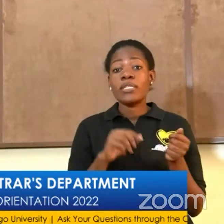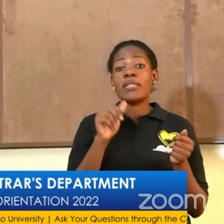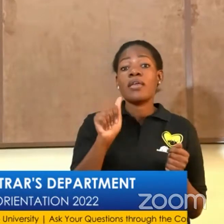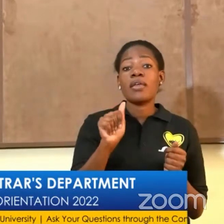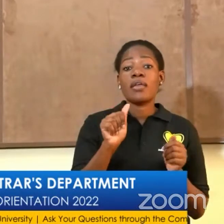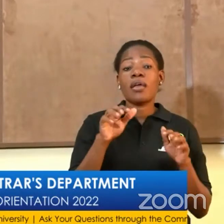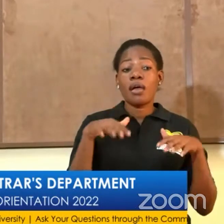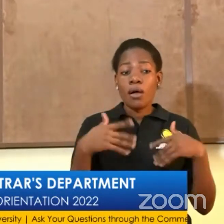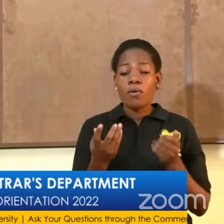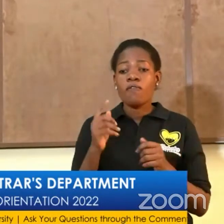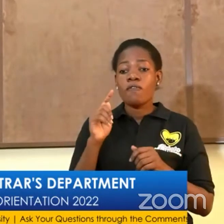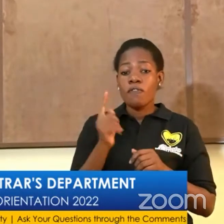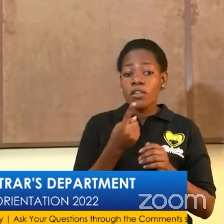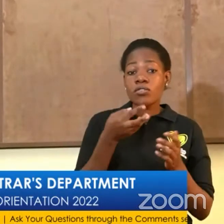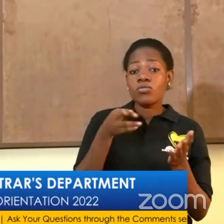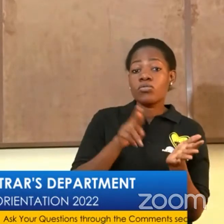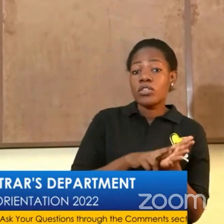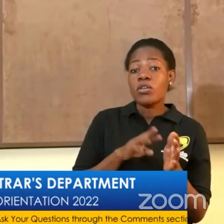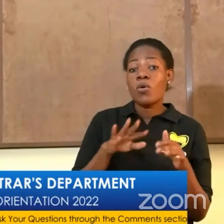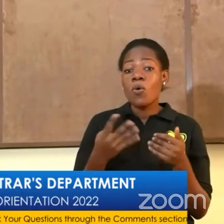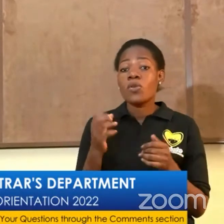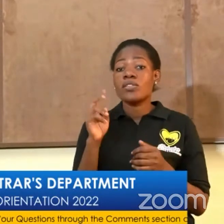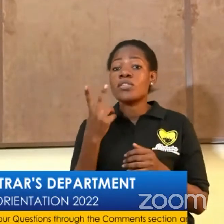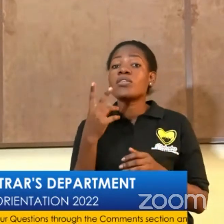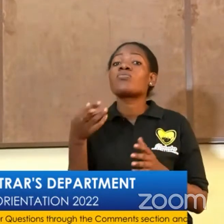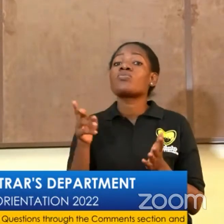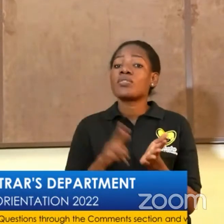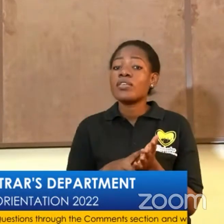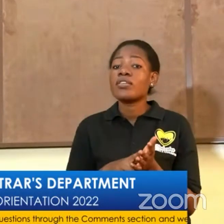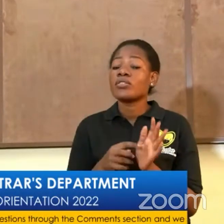a first retake or even a second retake.